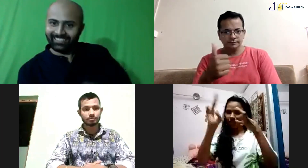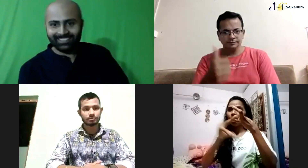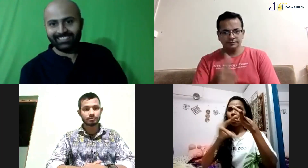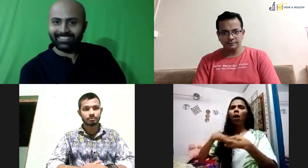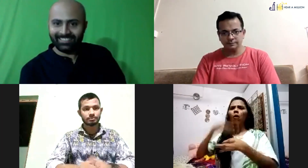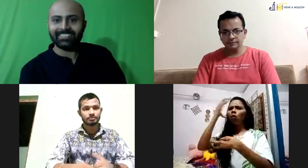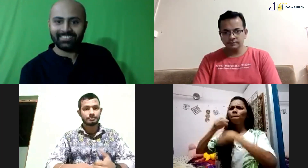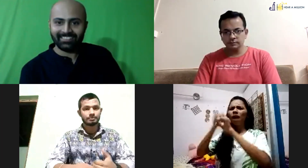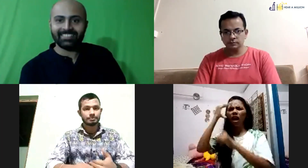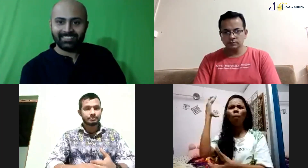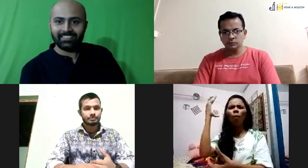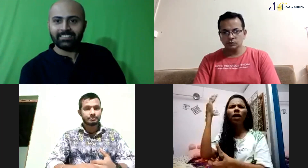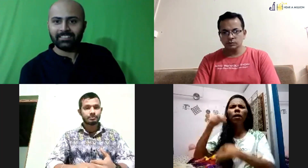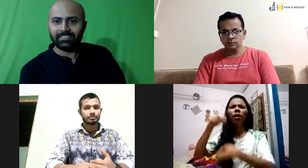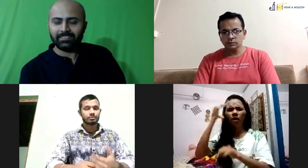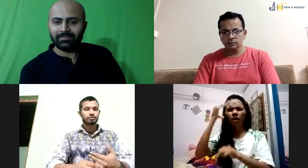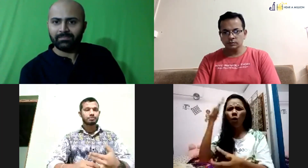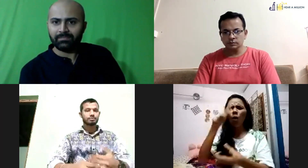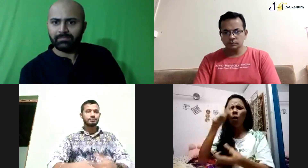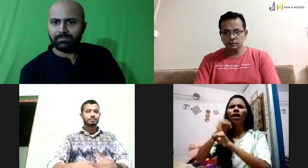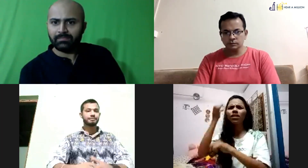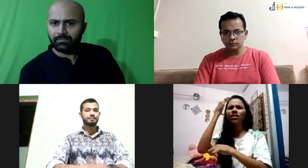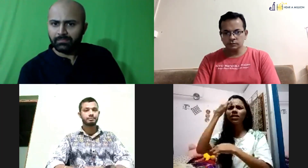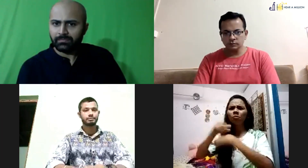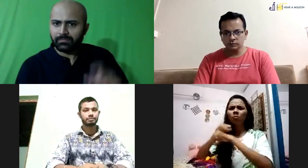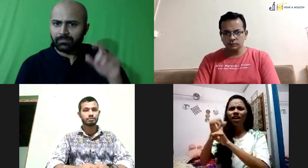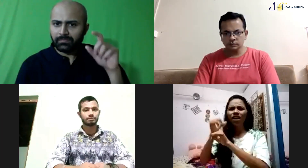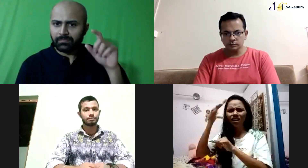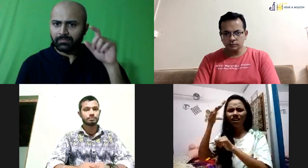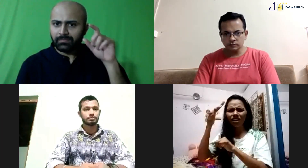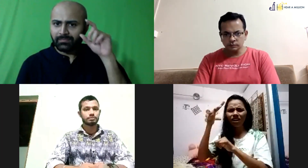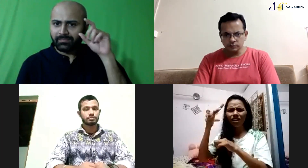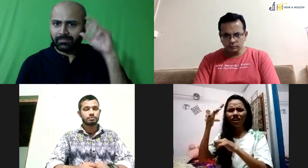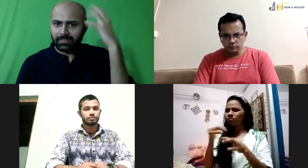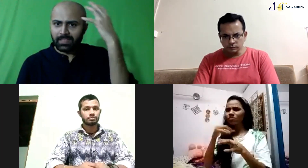That's the thing I would like to ask everyone. And second thing,